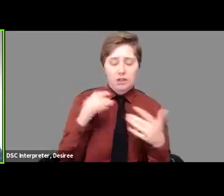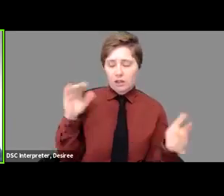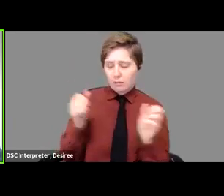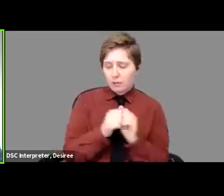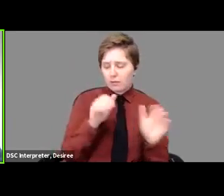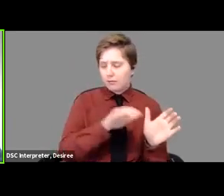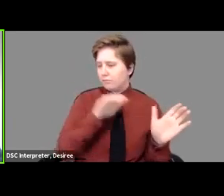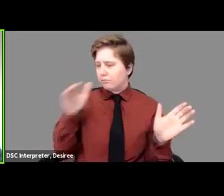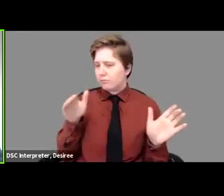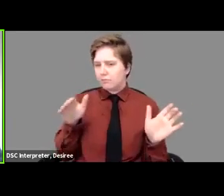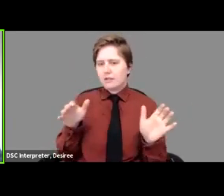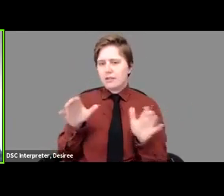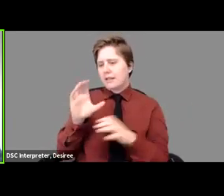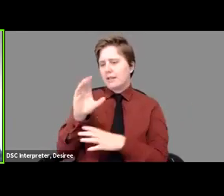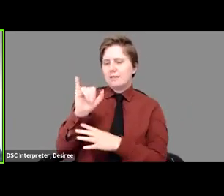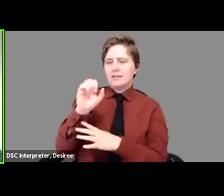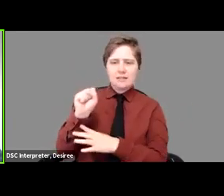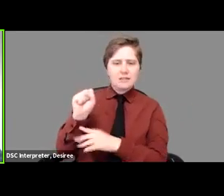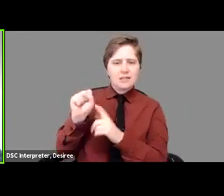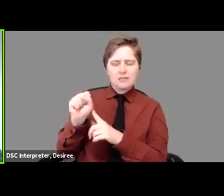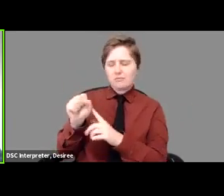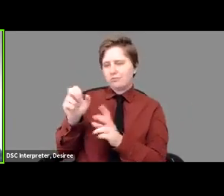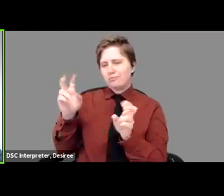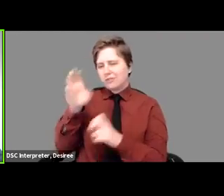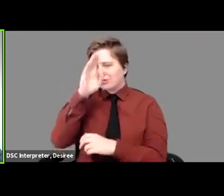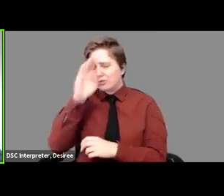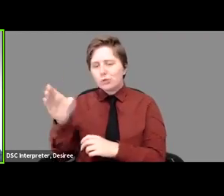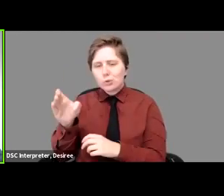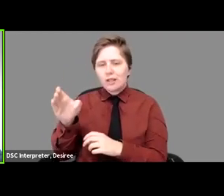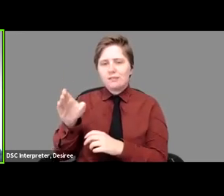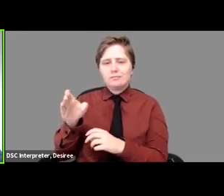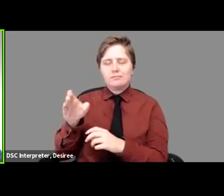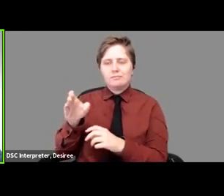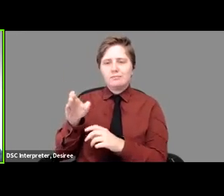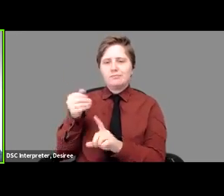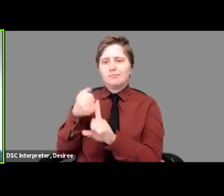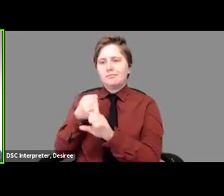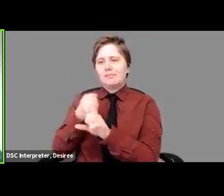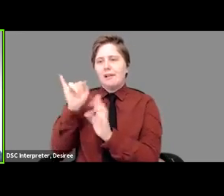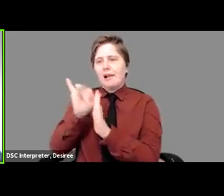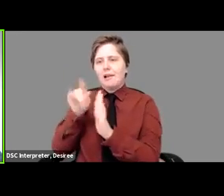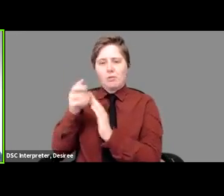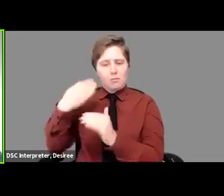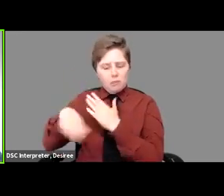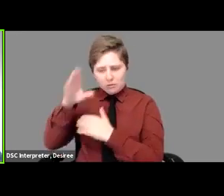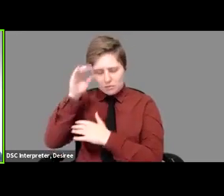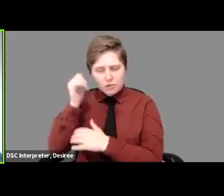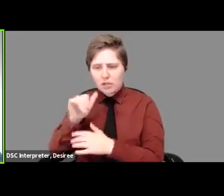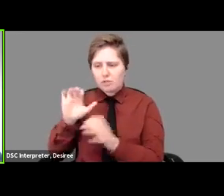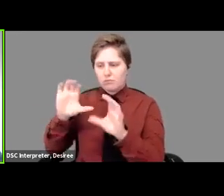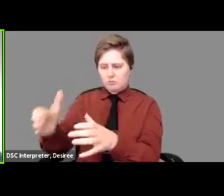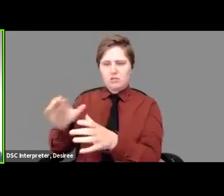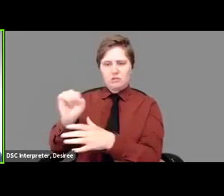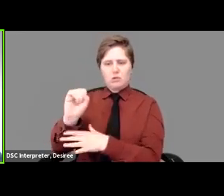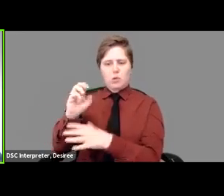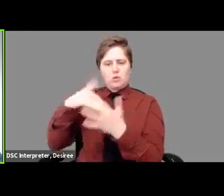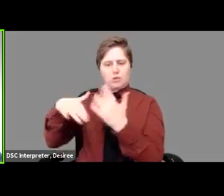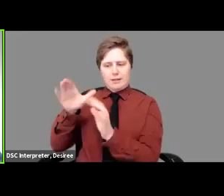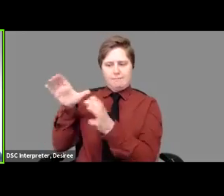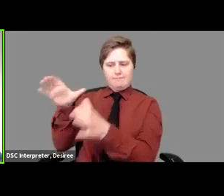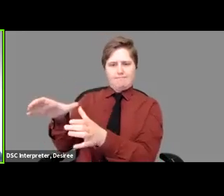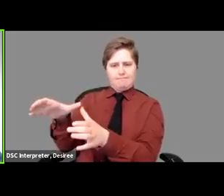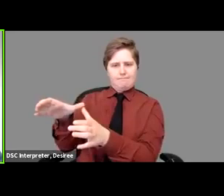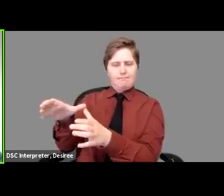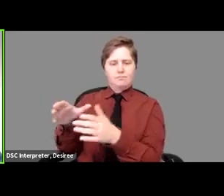to their cis straight counterpart in society. So the impact